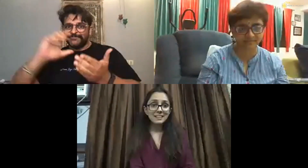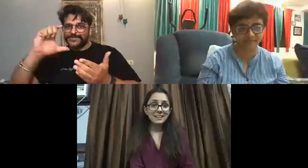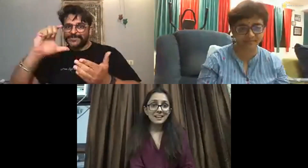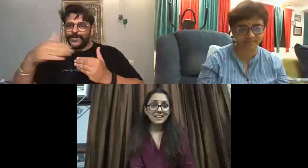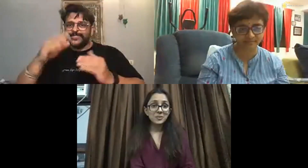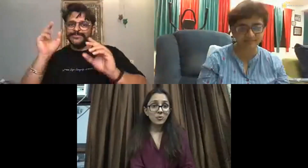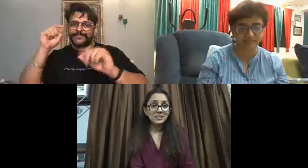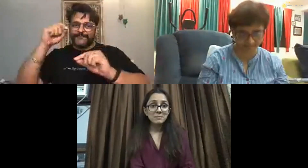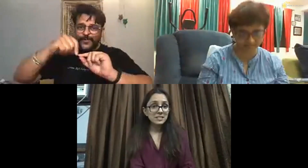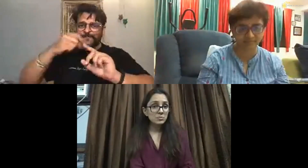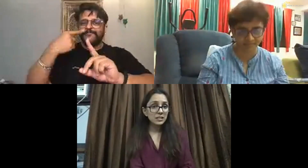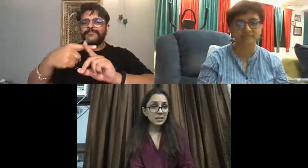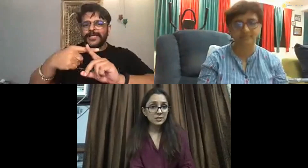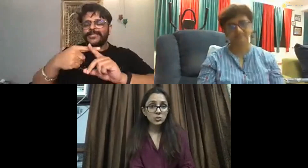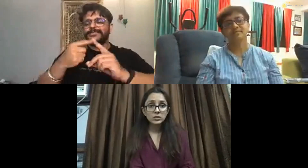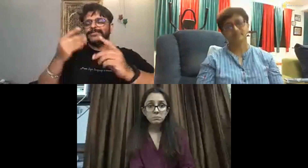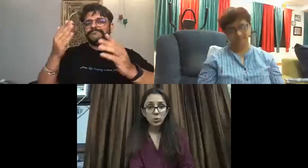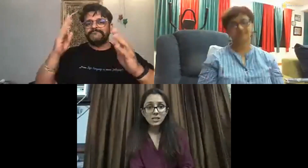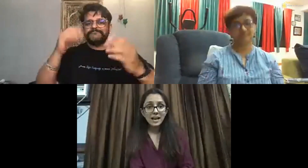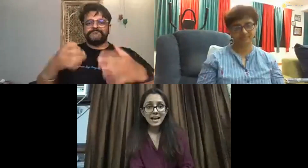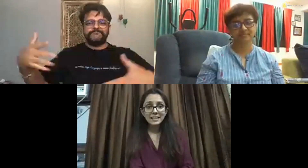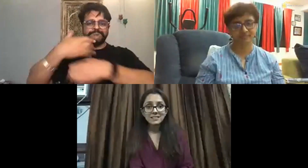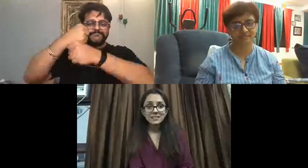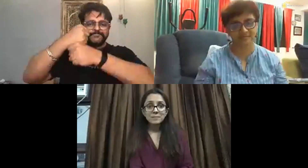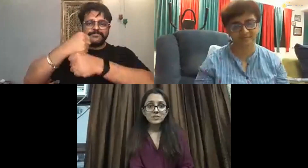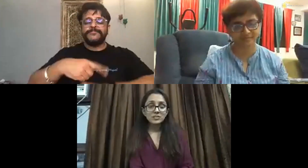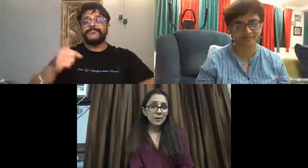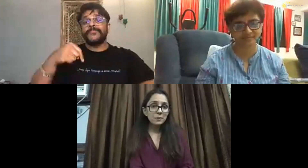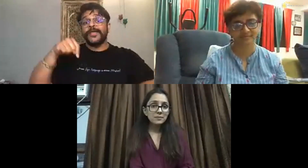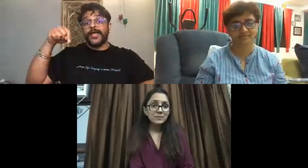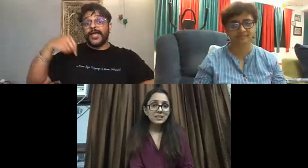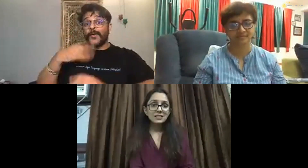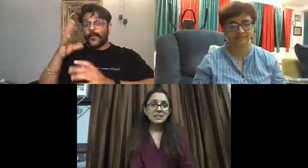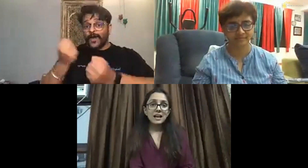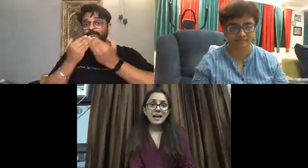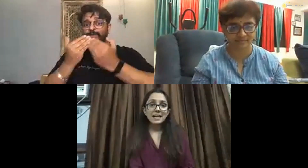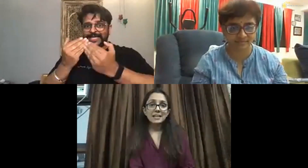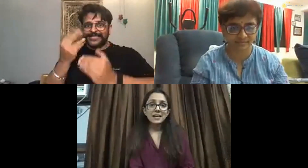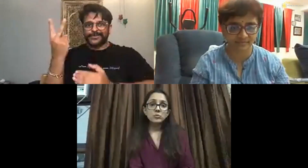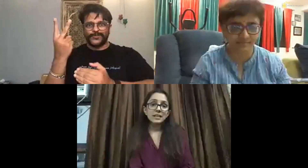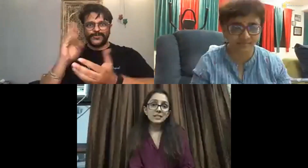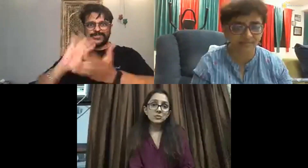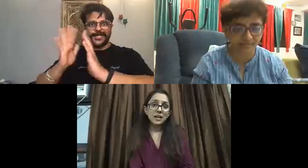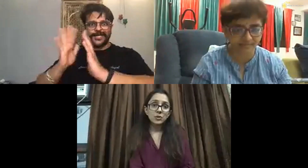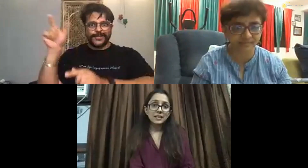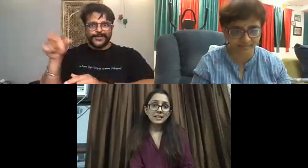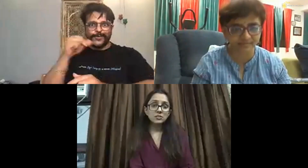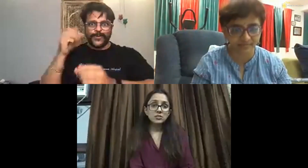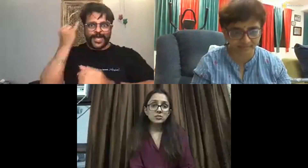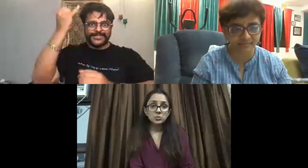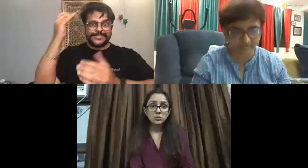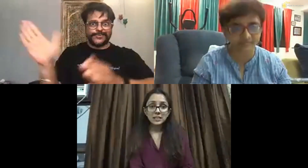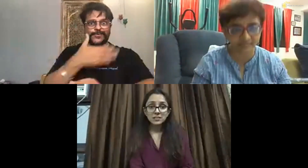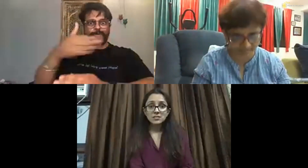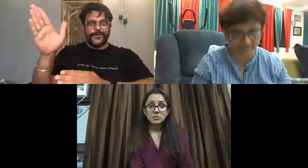mean, I know the MCs will continue with the poll and the wrap up. And I would like to now thank the